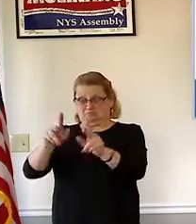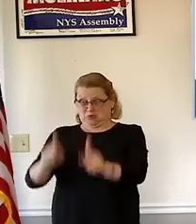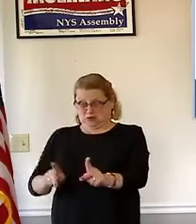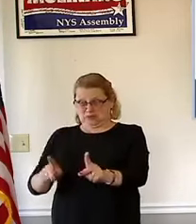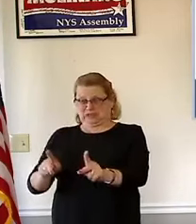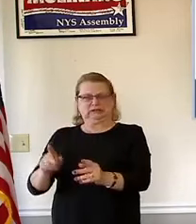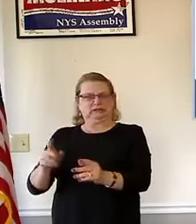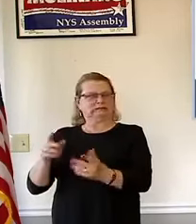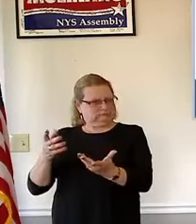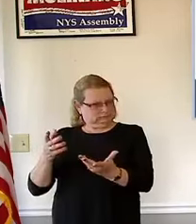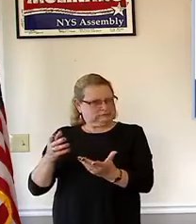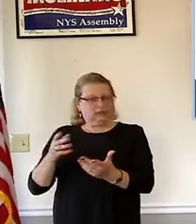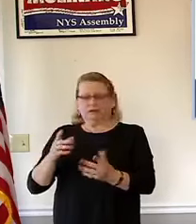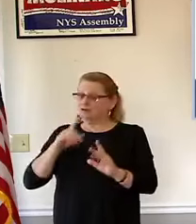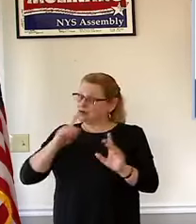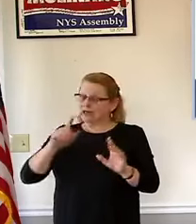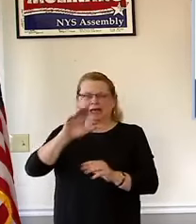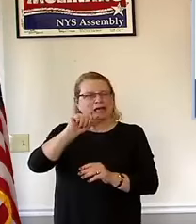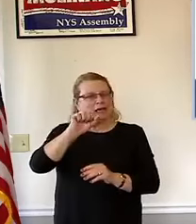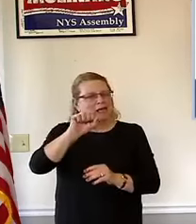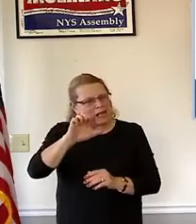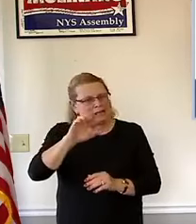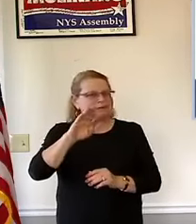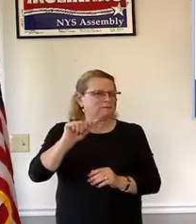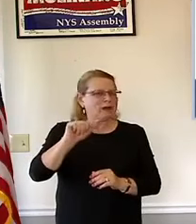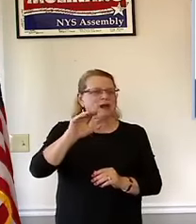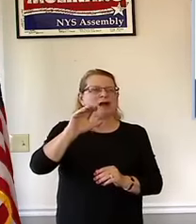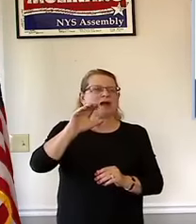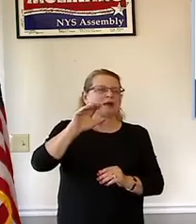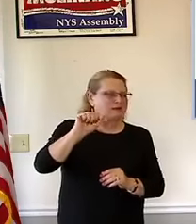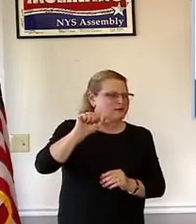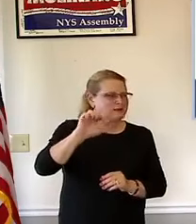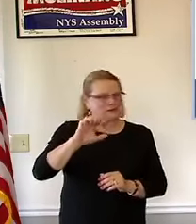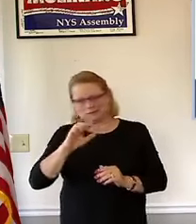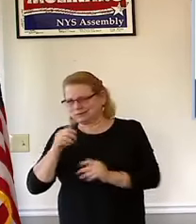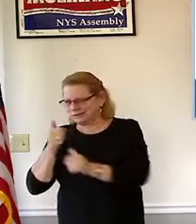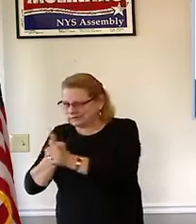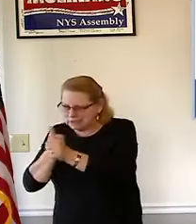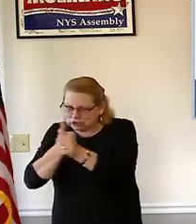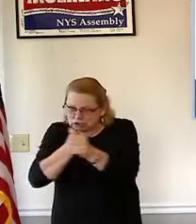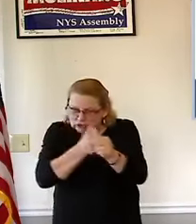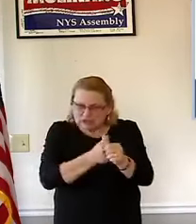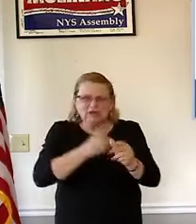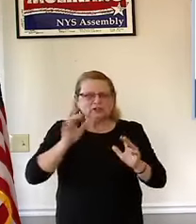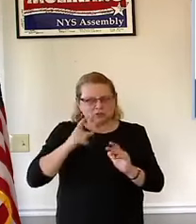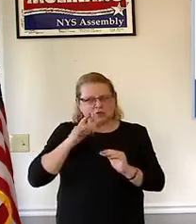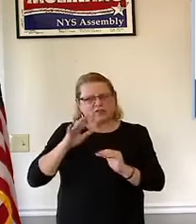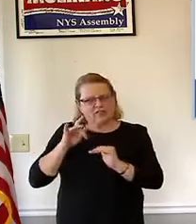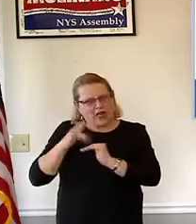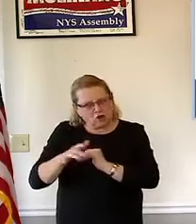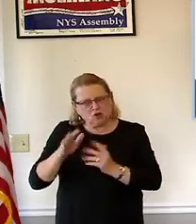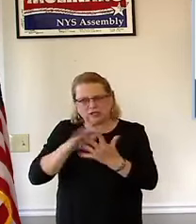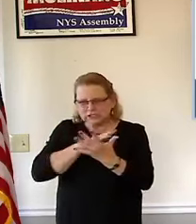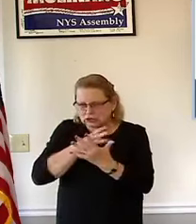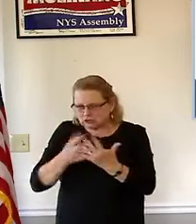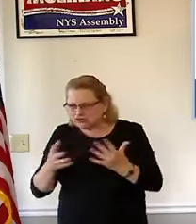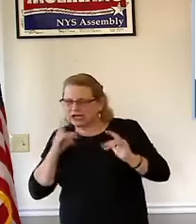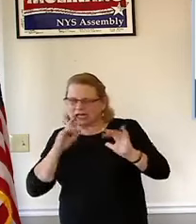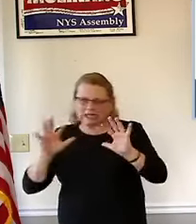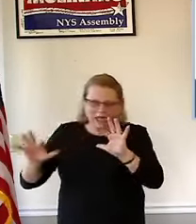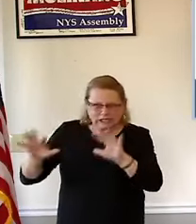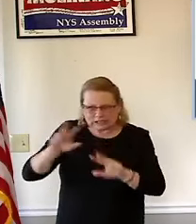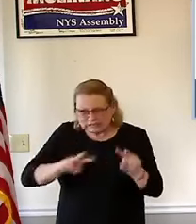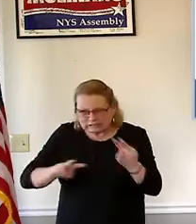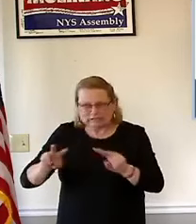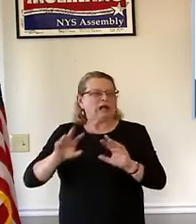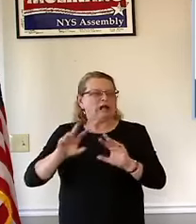screening and all of that process for early intervention services has commenced, and our Department of Behavioral and Community Health